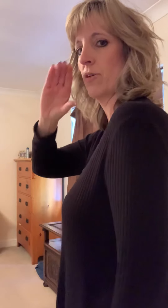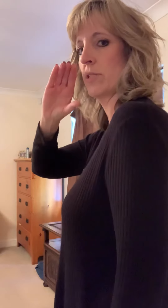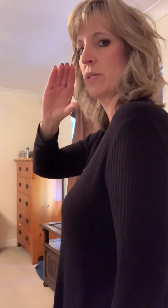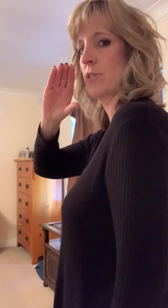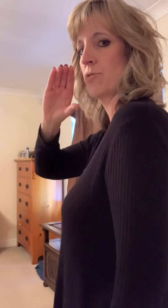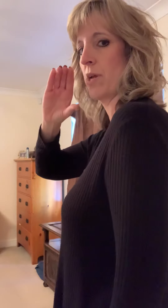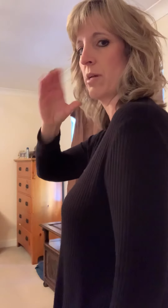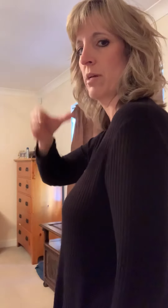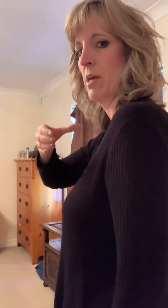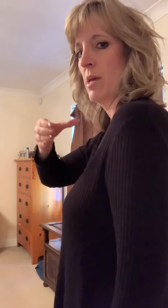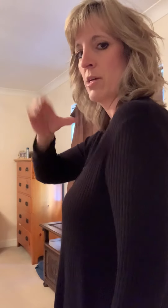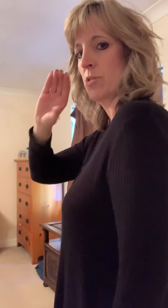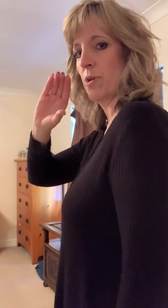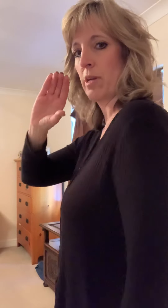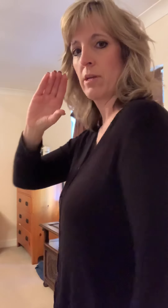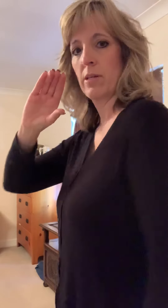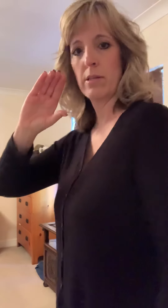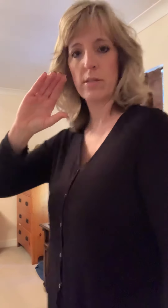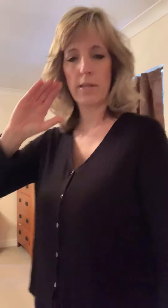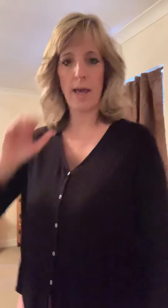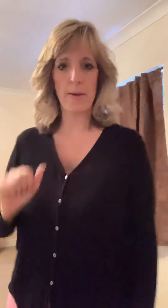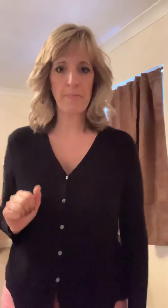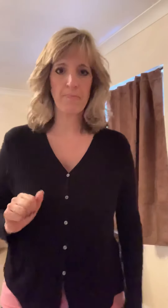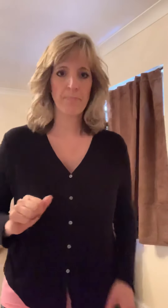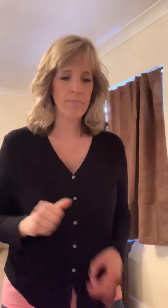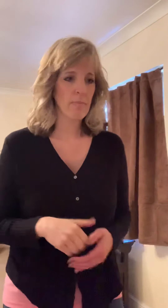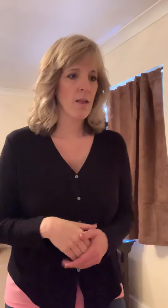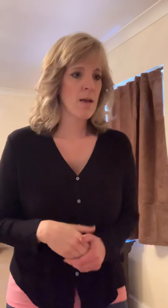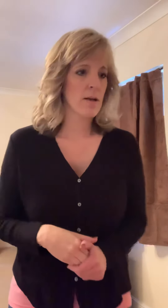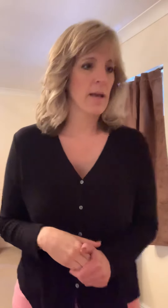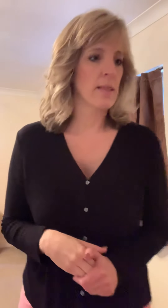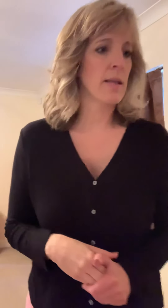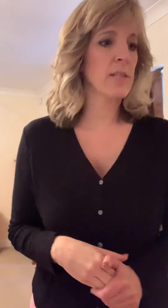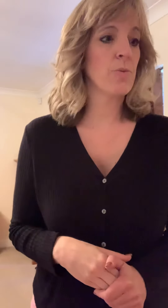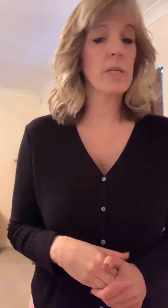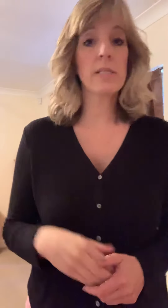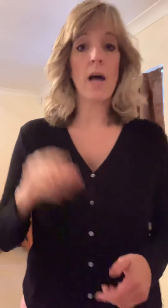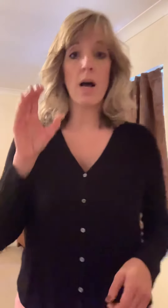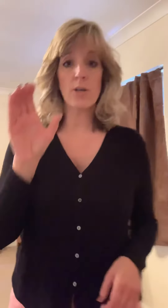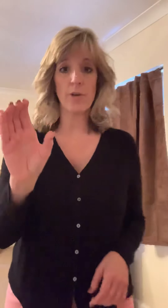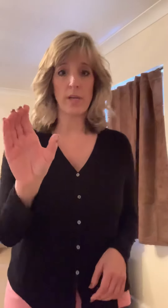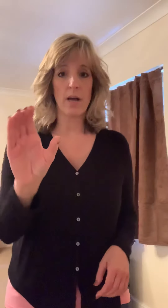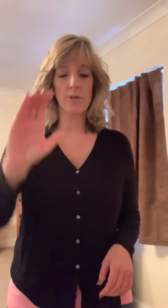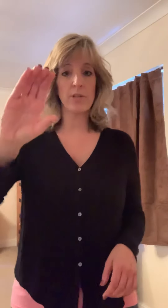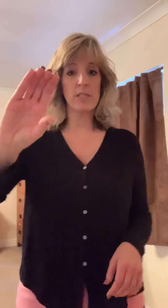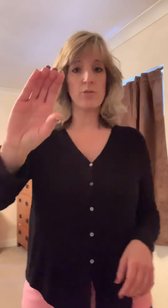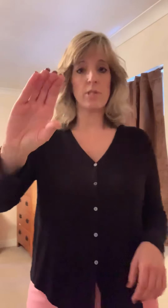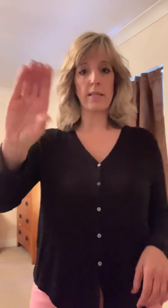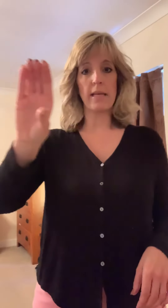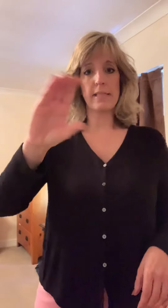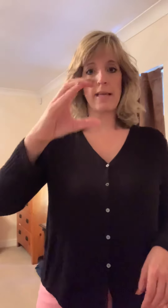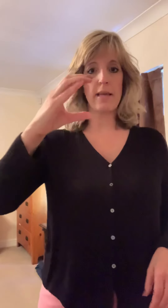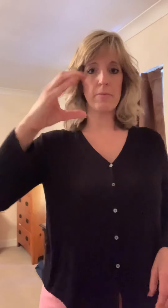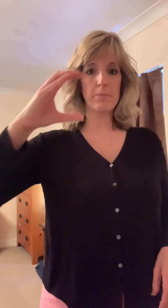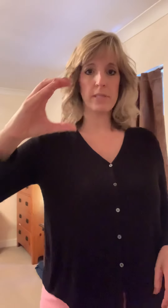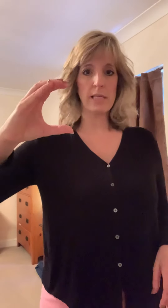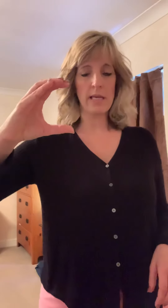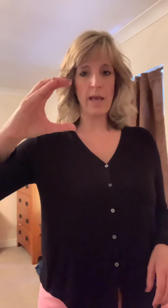see. Drink, drink. Okay. Okay, the next one is hungry. Hungry is you take that same C